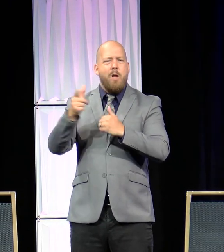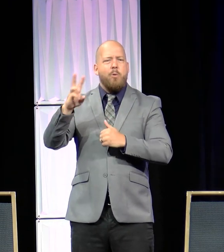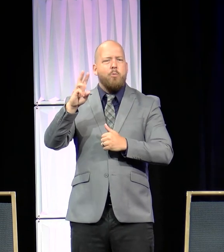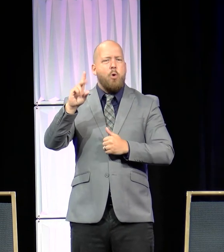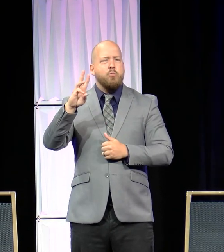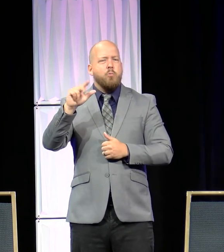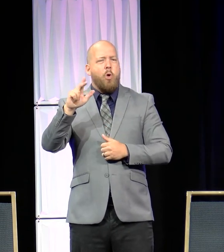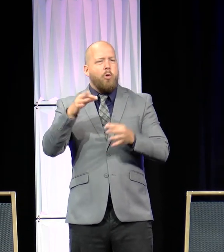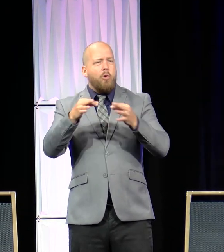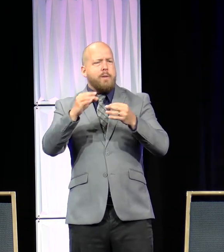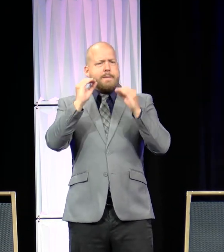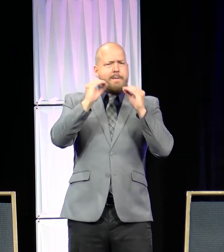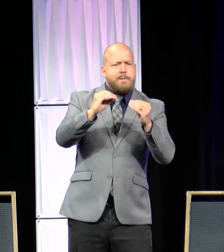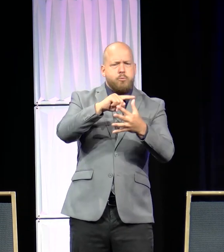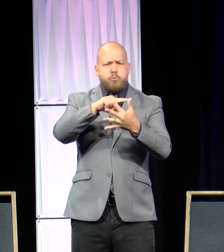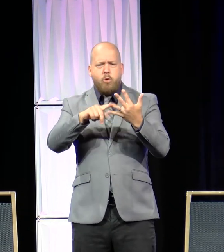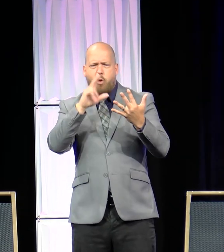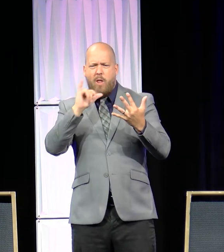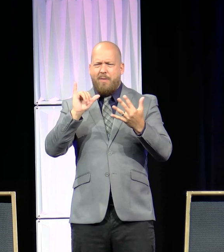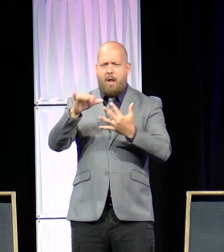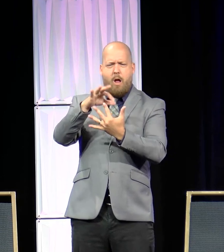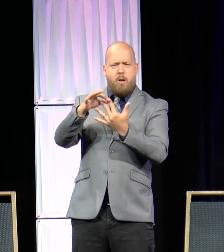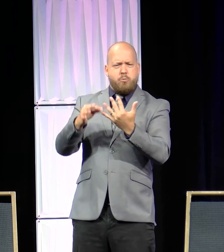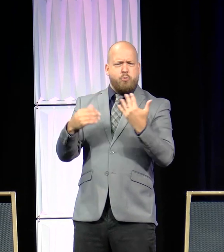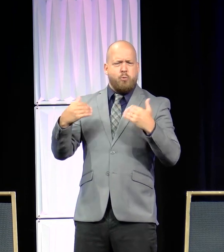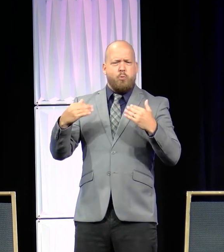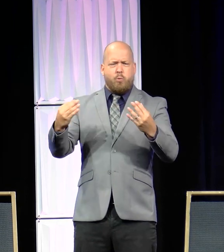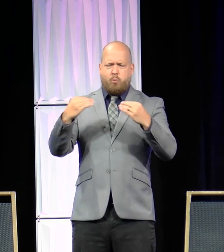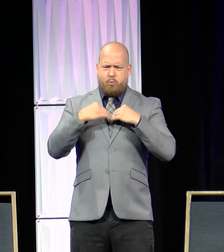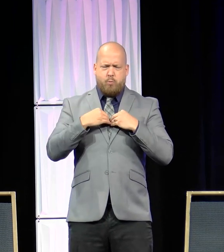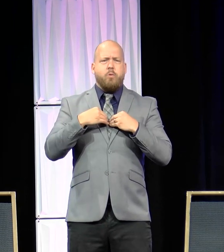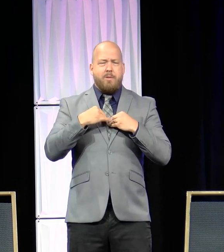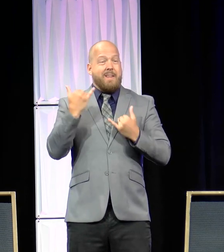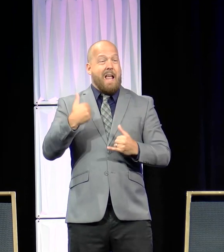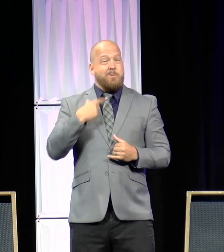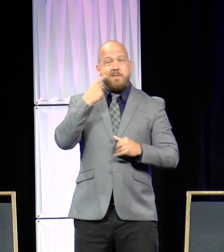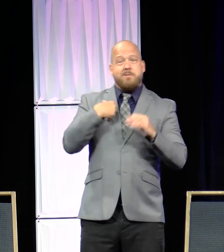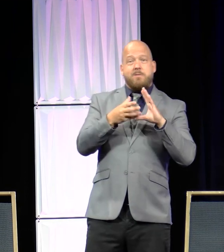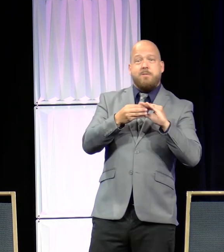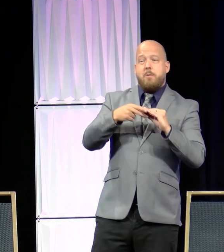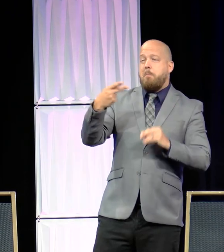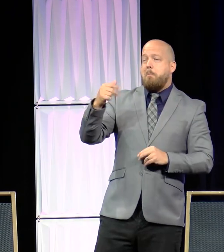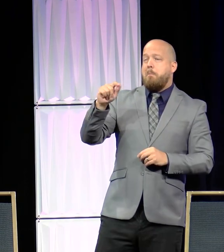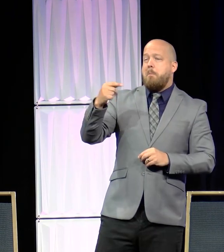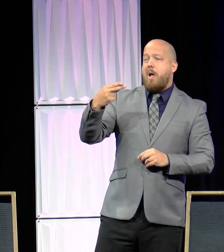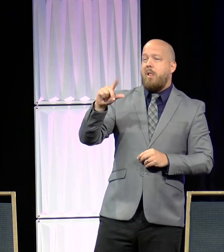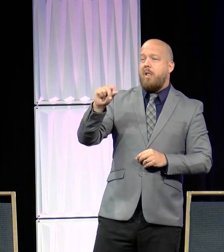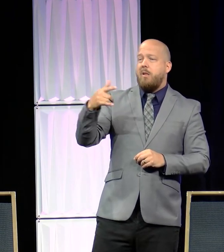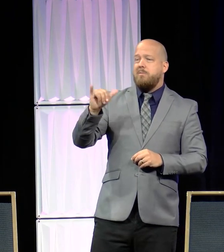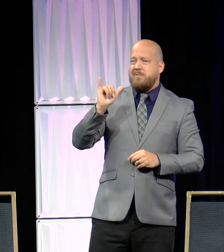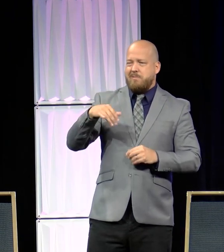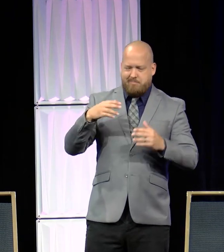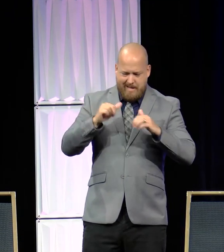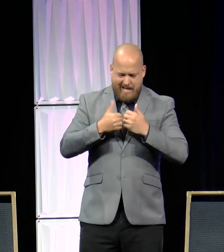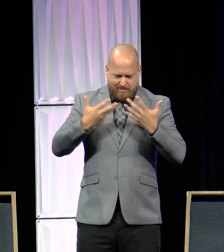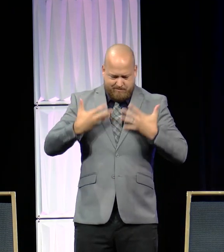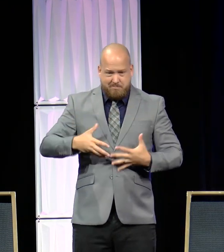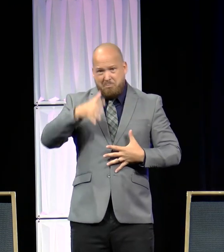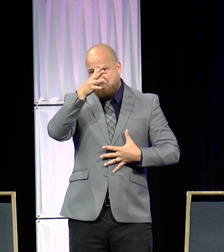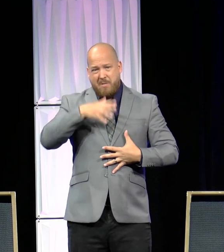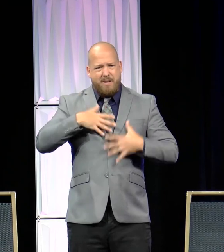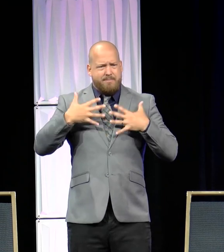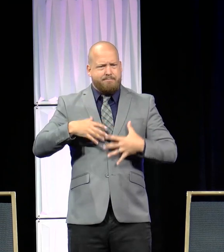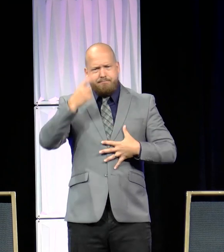talk about pathology, right? We gotta talk about pathology of men, right? We gotta move